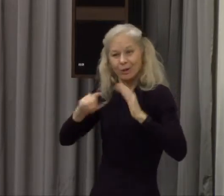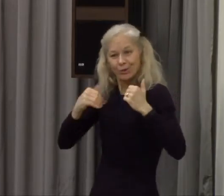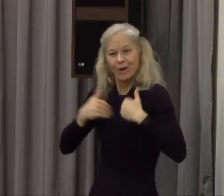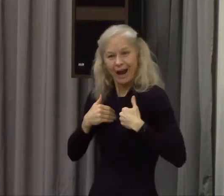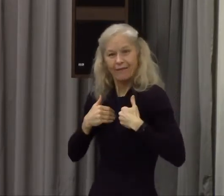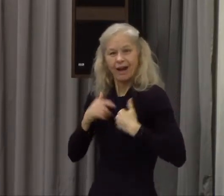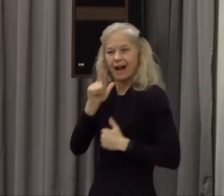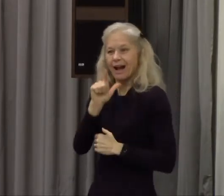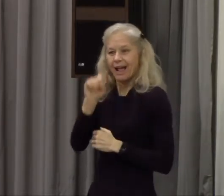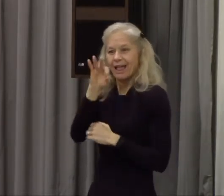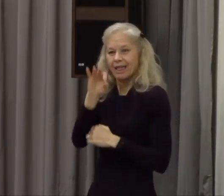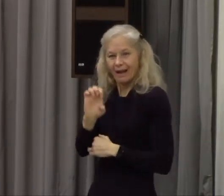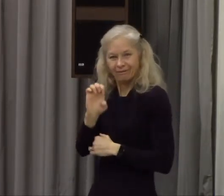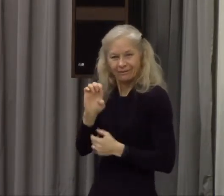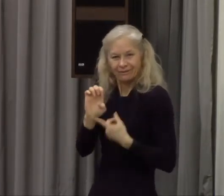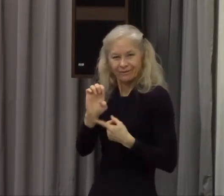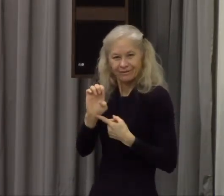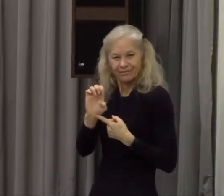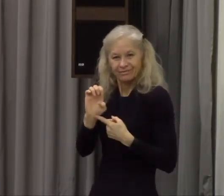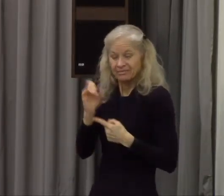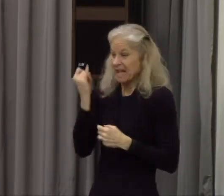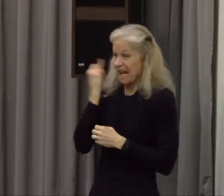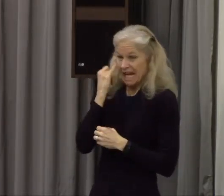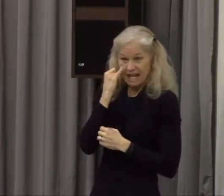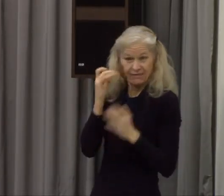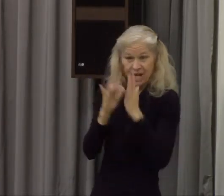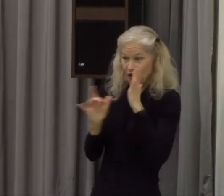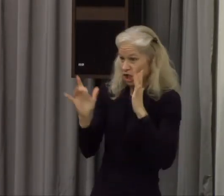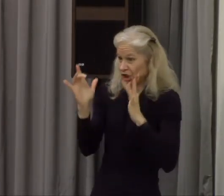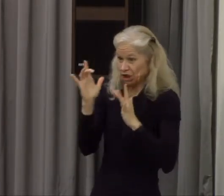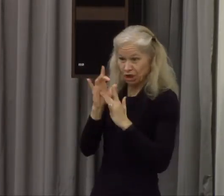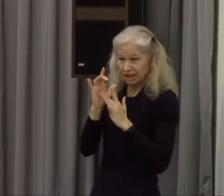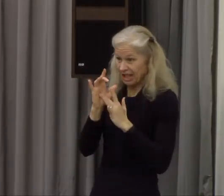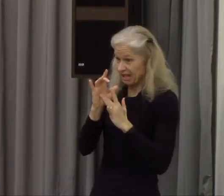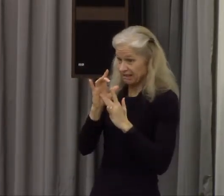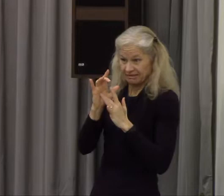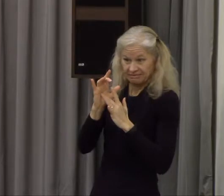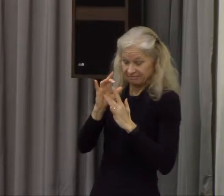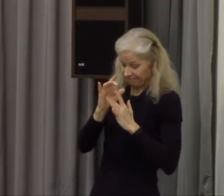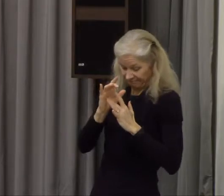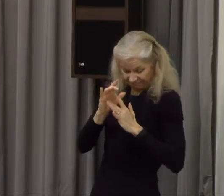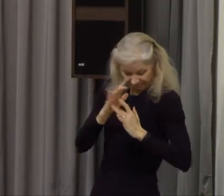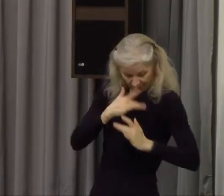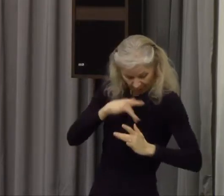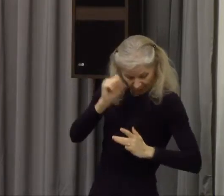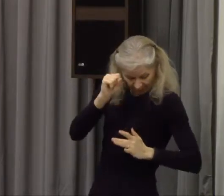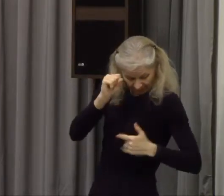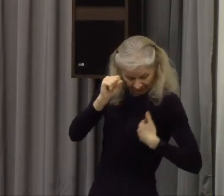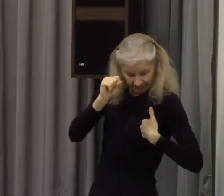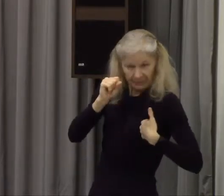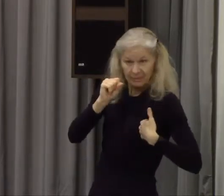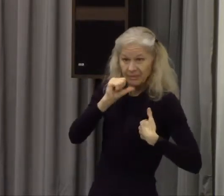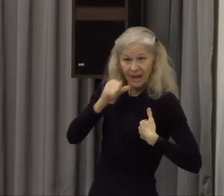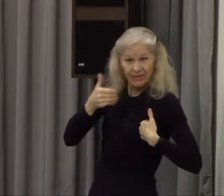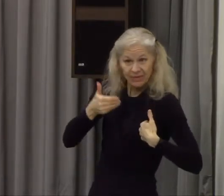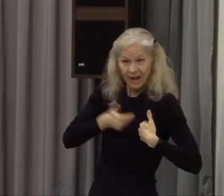be hard for some to accept, but it's not hard to understand what God says. Simeon says,